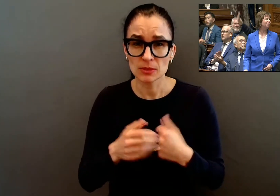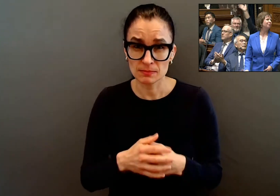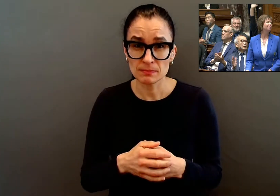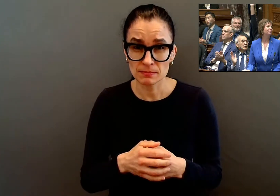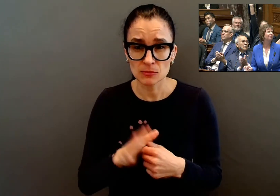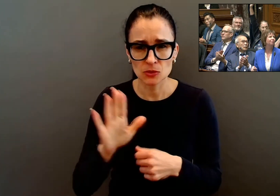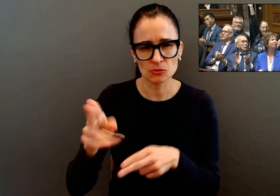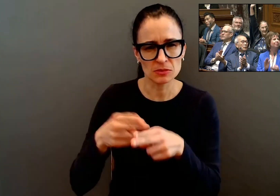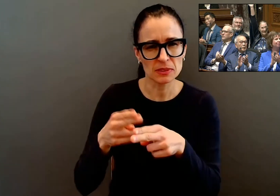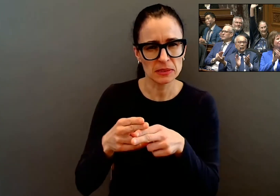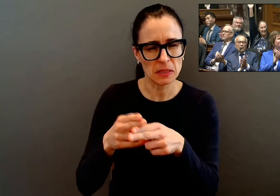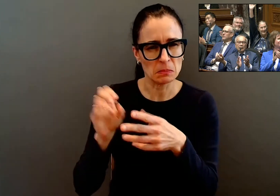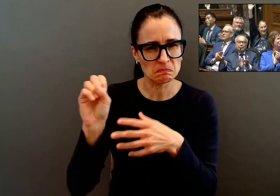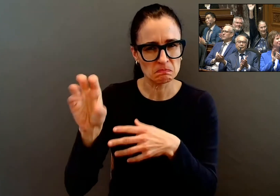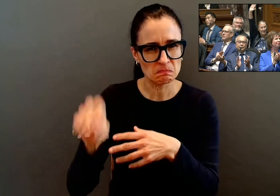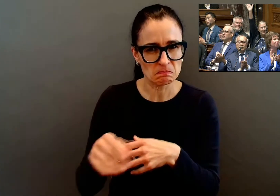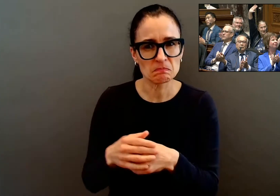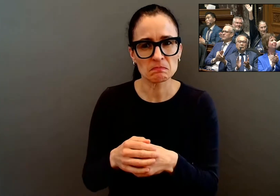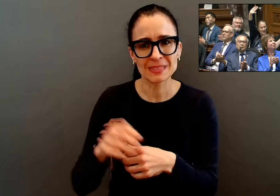welcome?